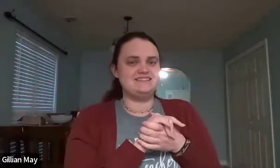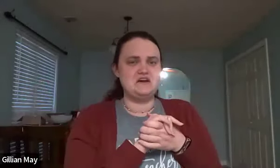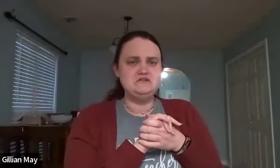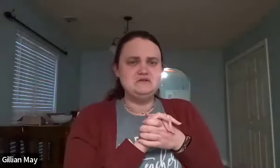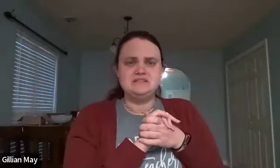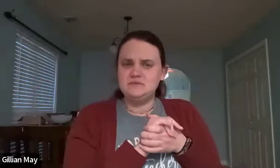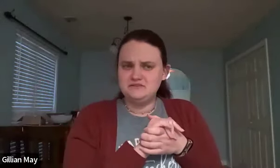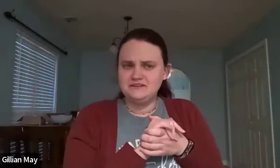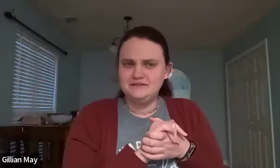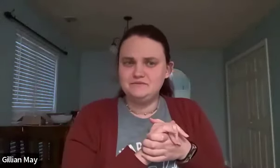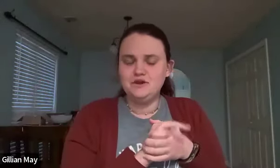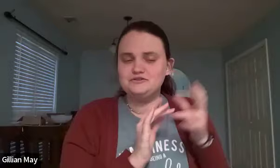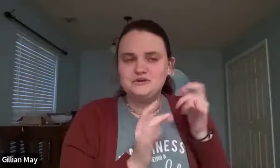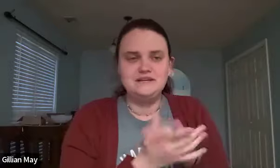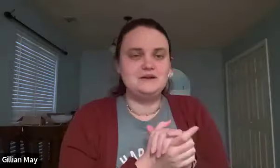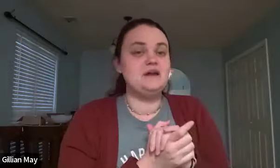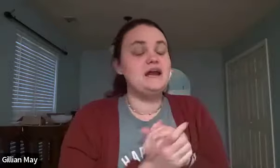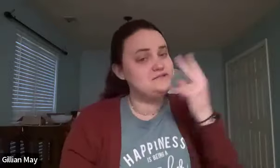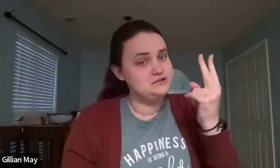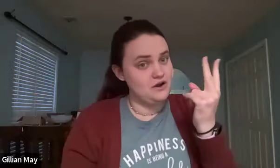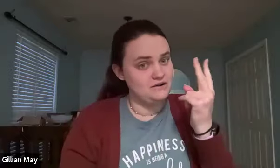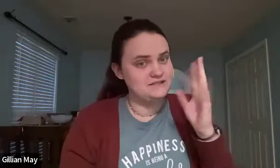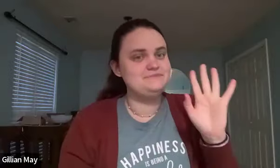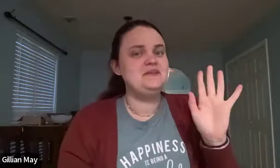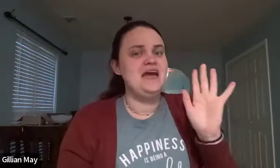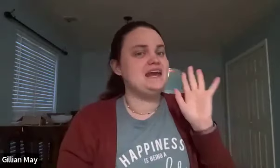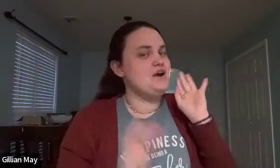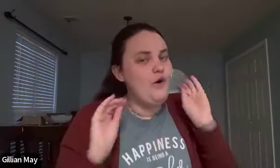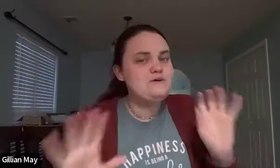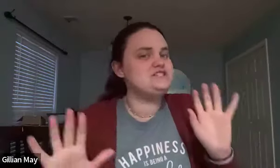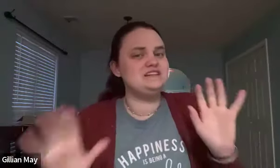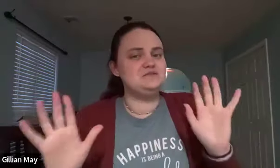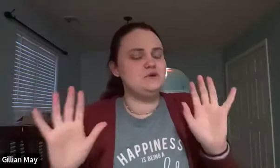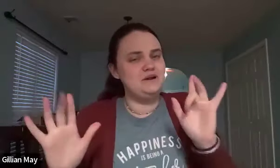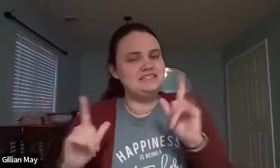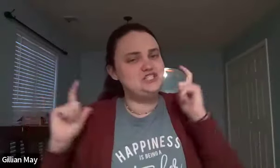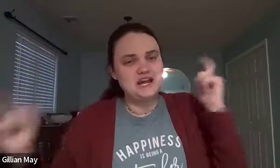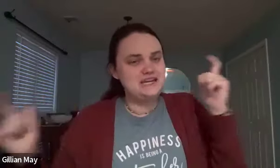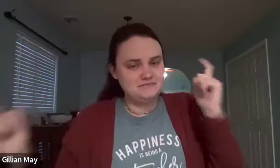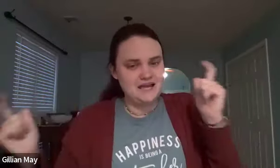that typically y'all don't hear it. But I have two dogs, and I always just like to warn. One is a giant black